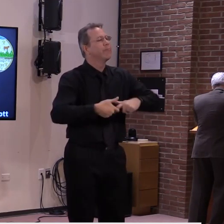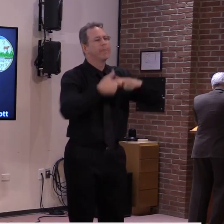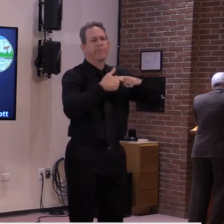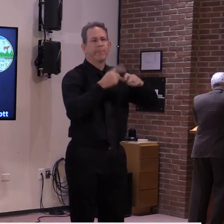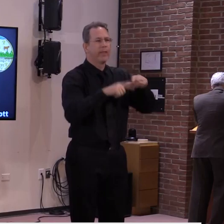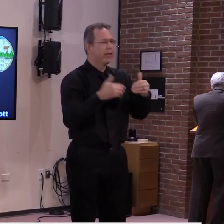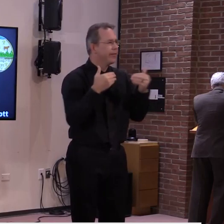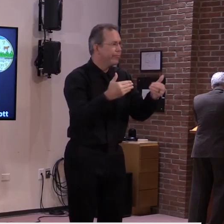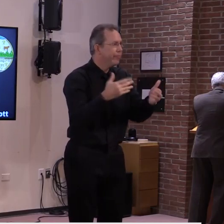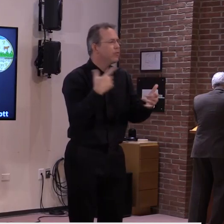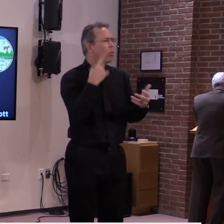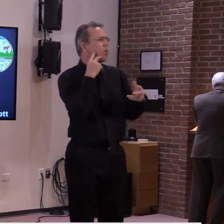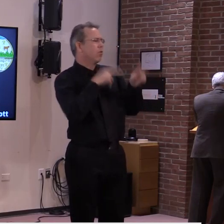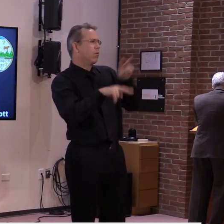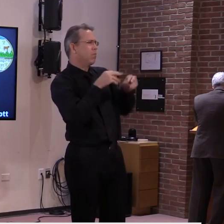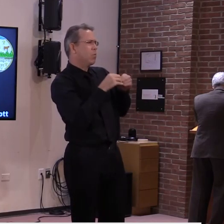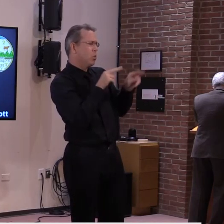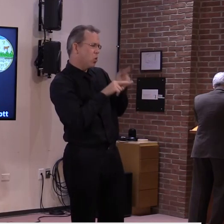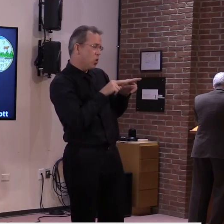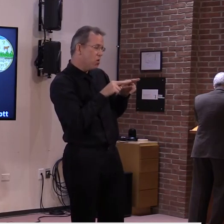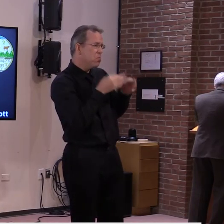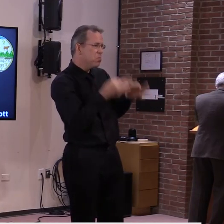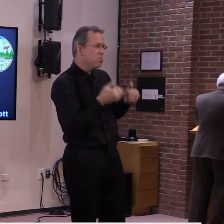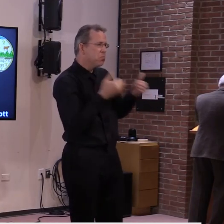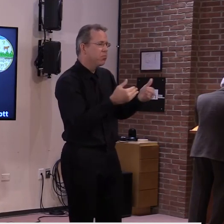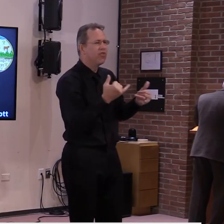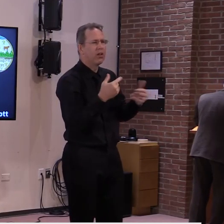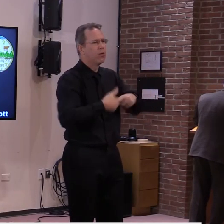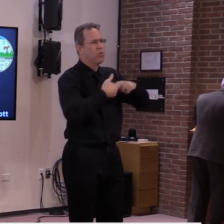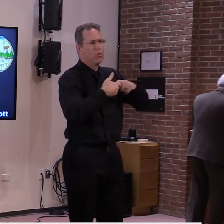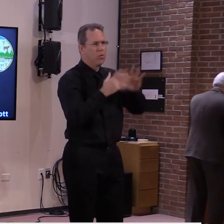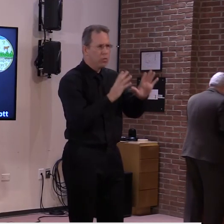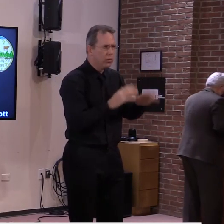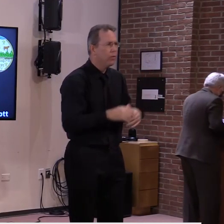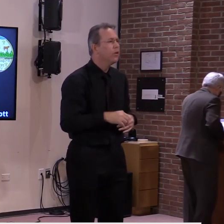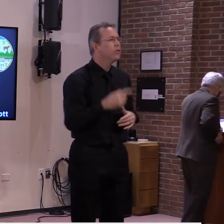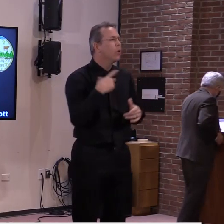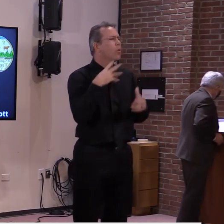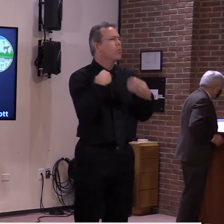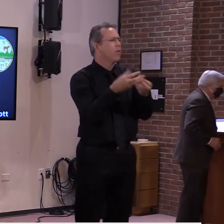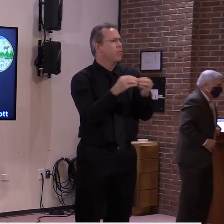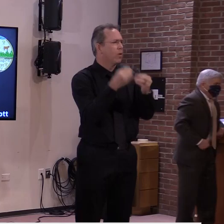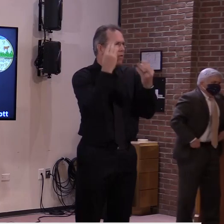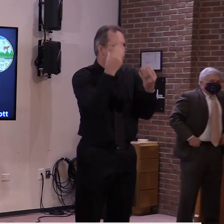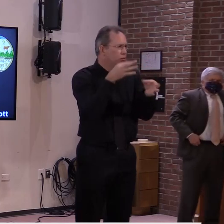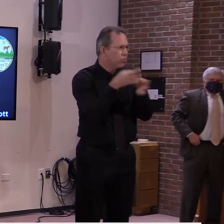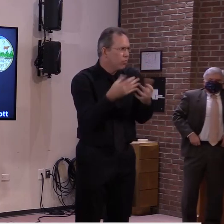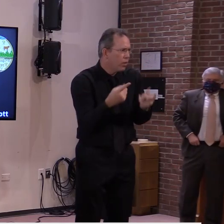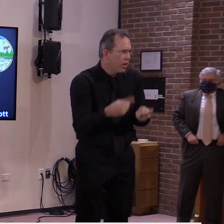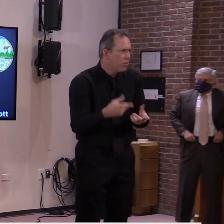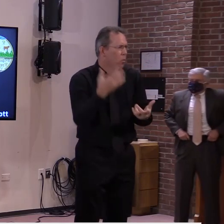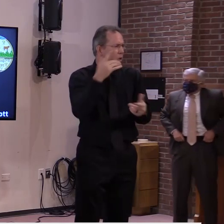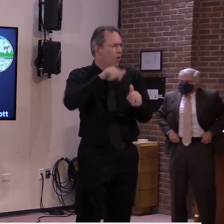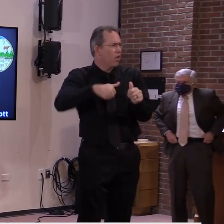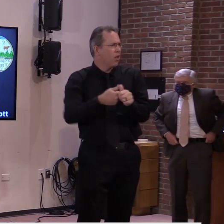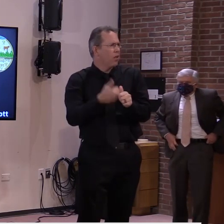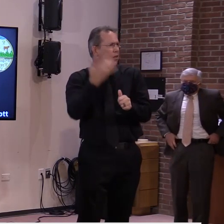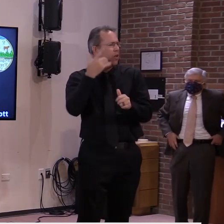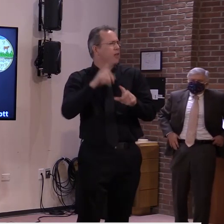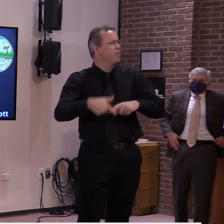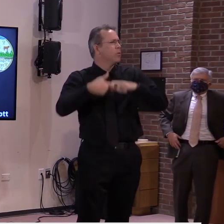Dr. Levine will also offer more on what we believe is driving this uptick, as well as an update on the outbreaks in